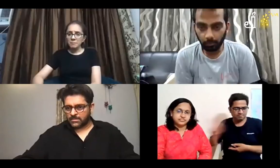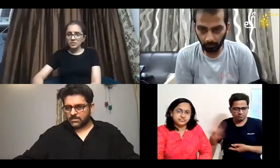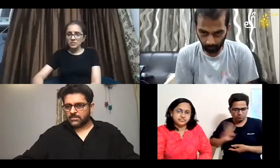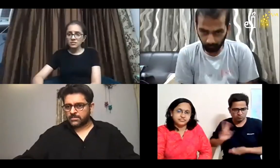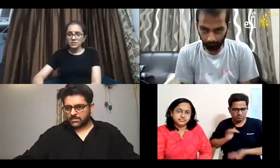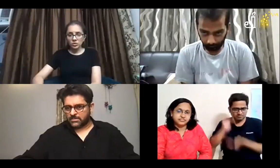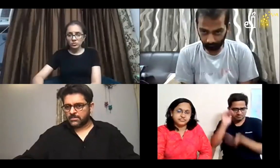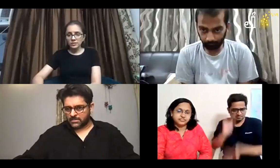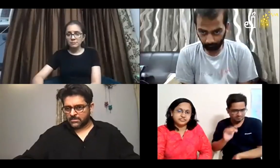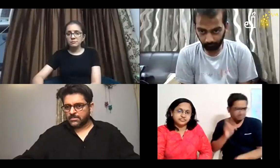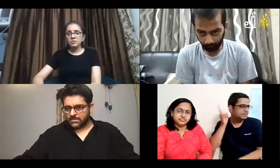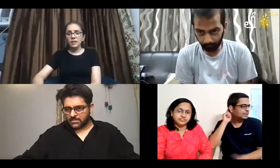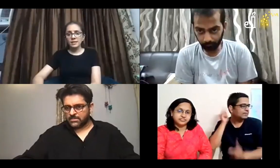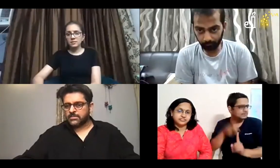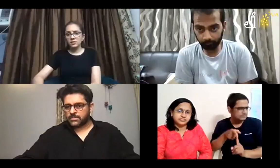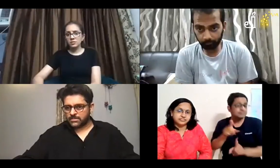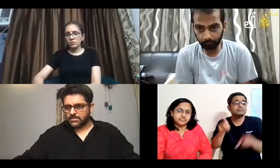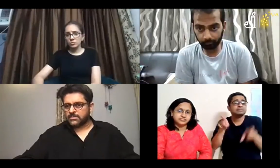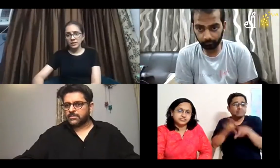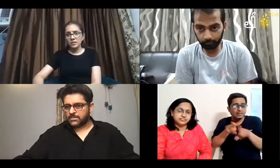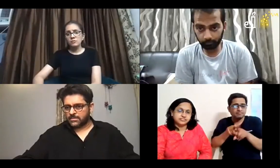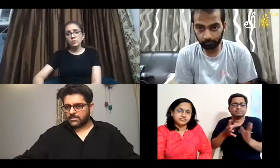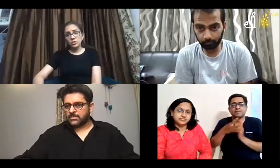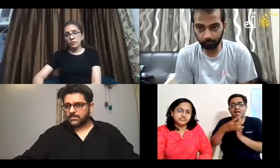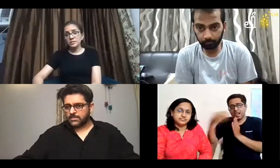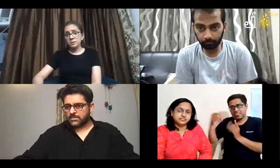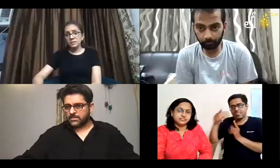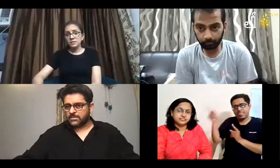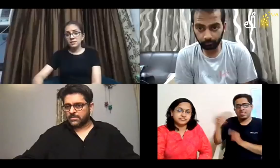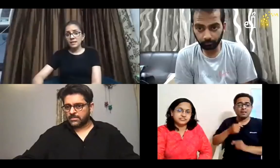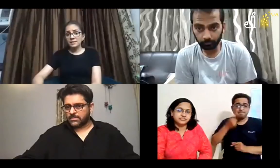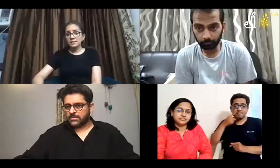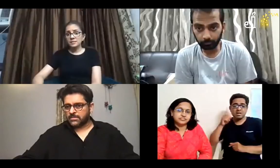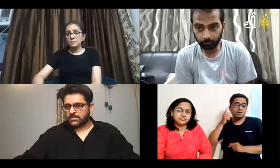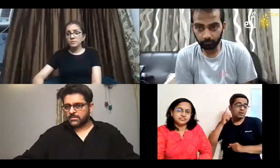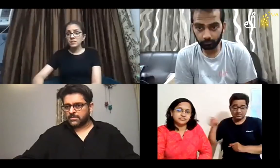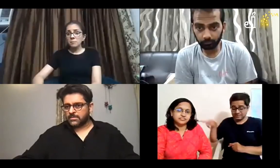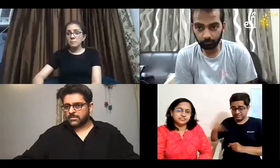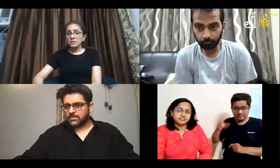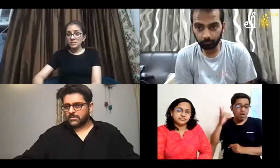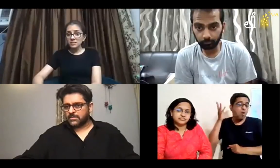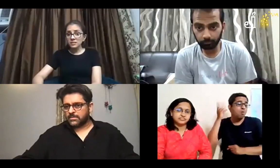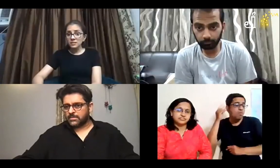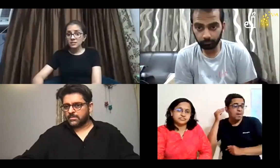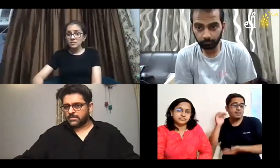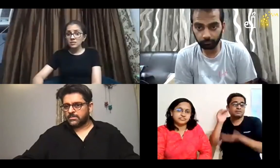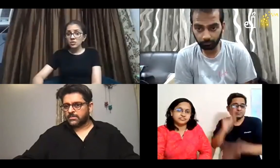My mother is also deaf, and we for the cochlear implant, and my